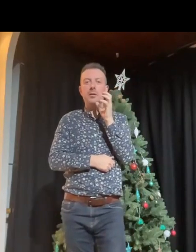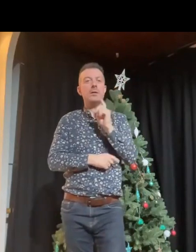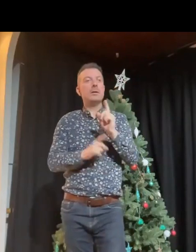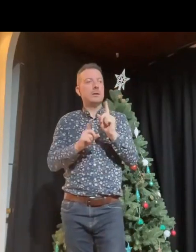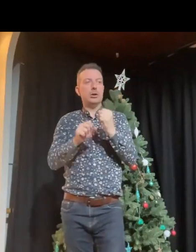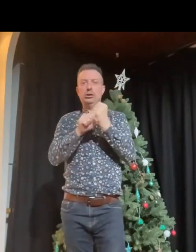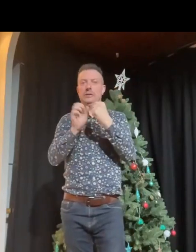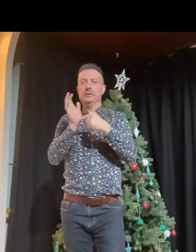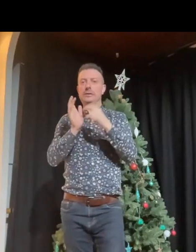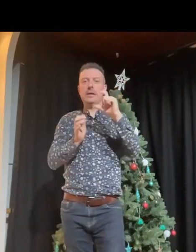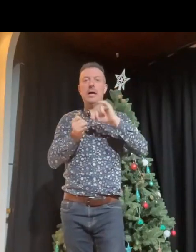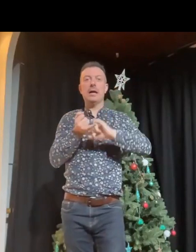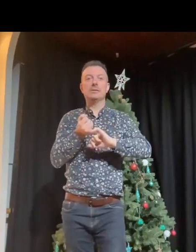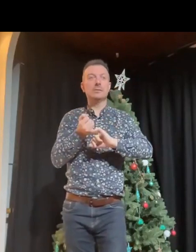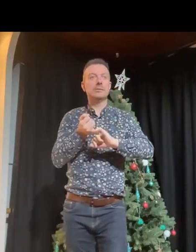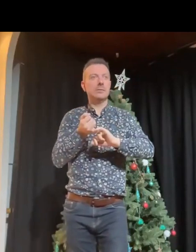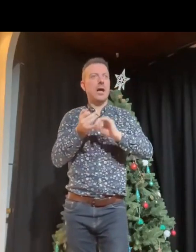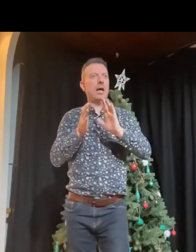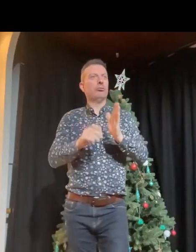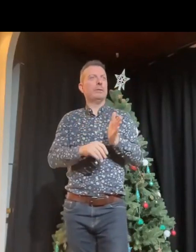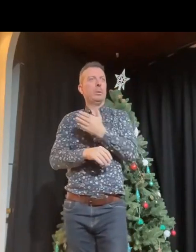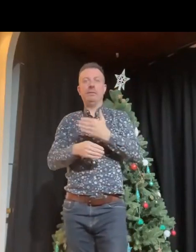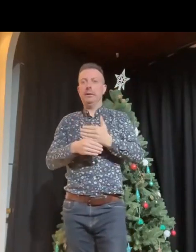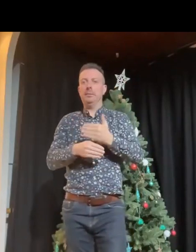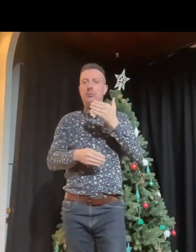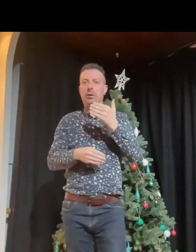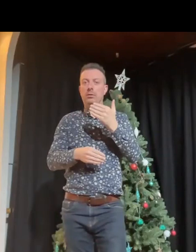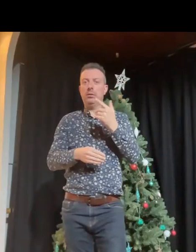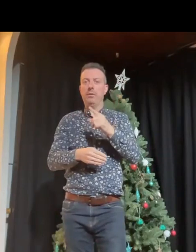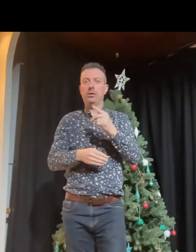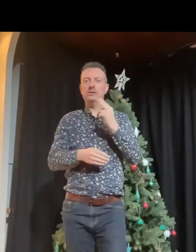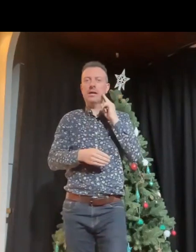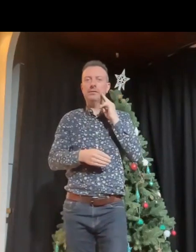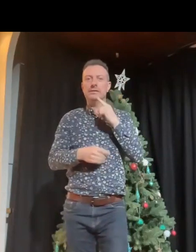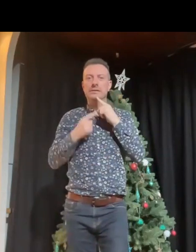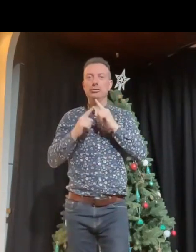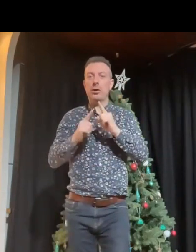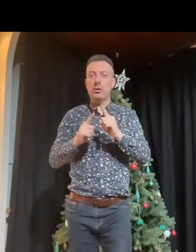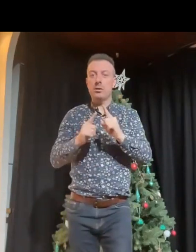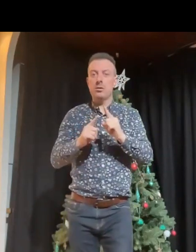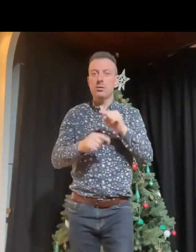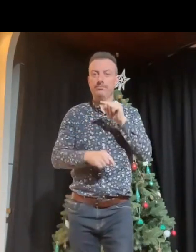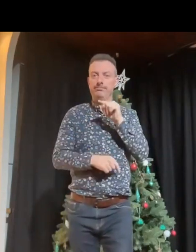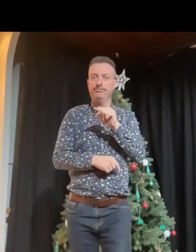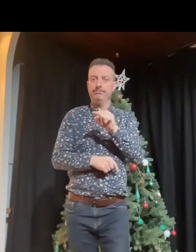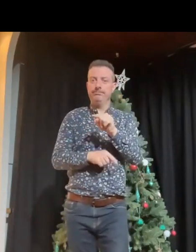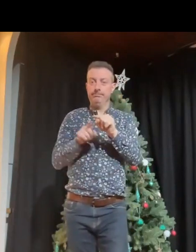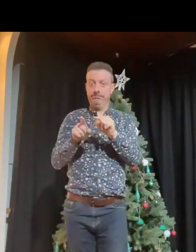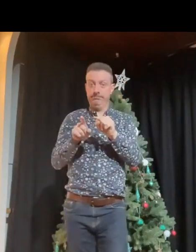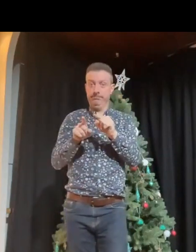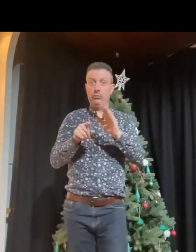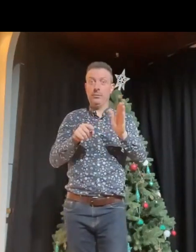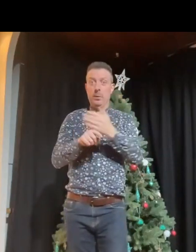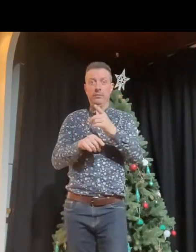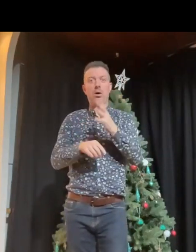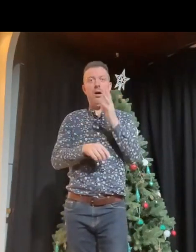thought was interesting. The amber ones was around GTCS, about removing barriers for deaf teachers, deaf